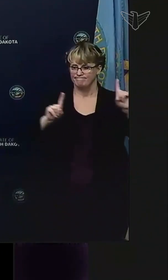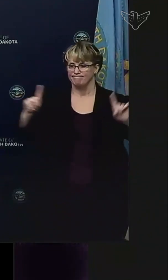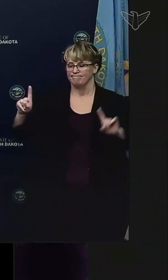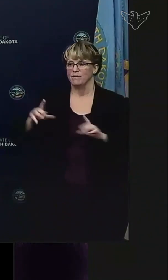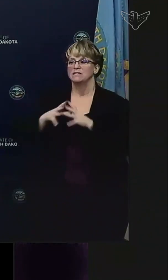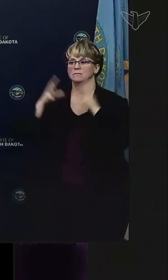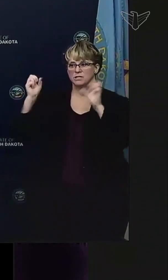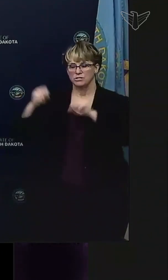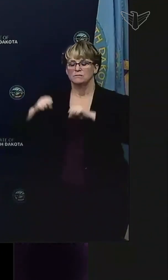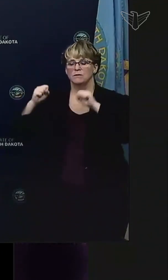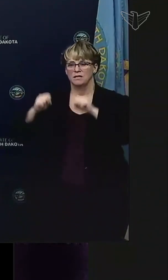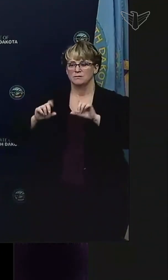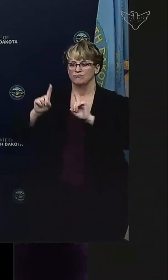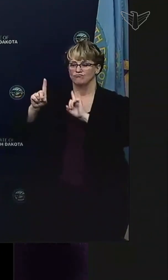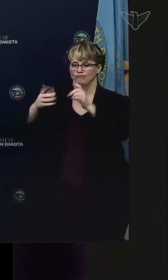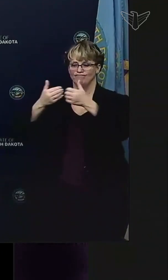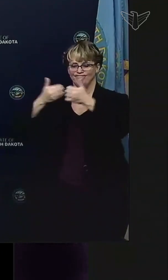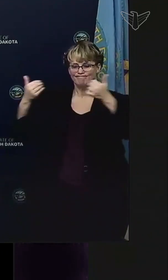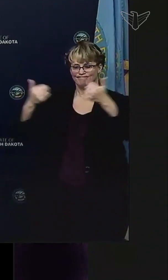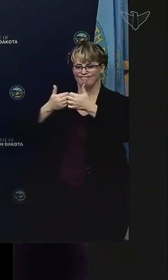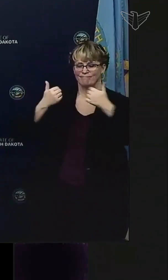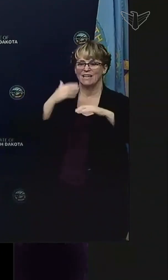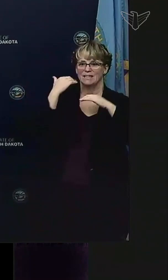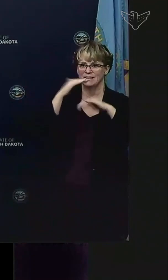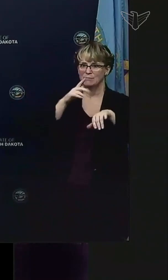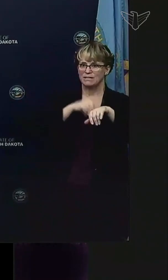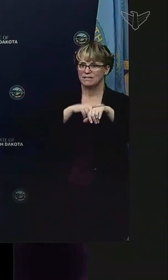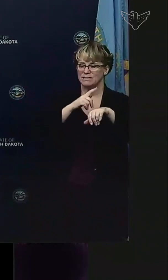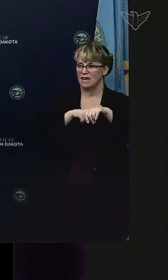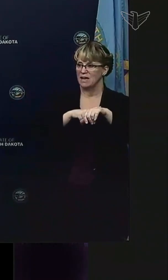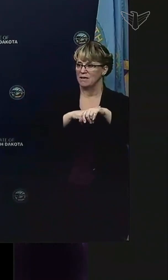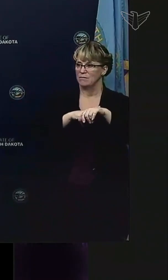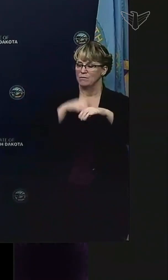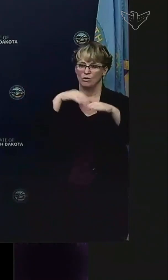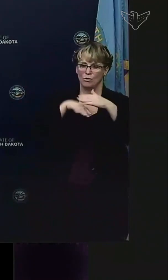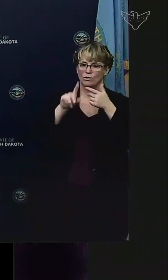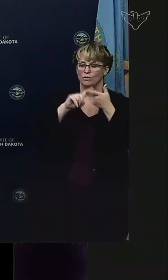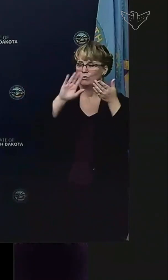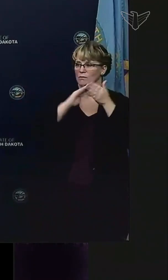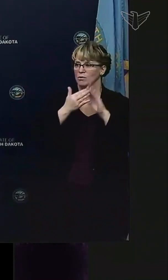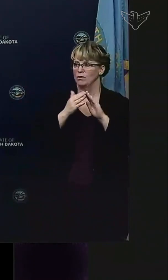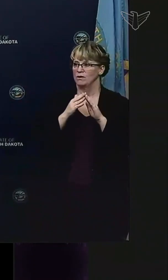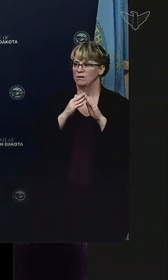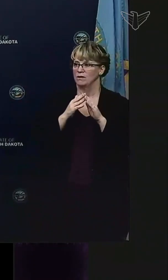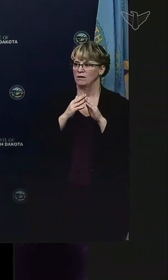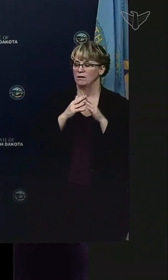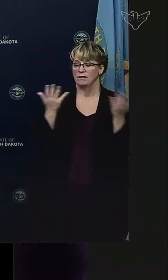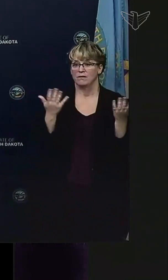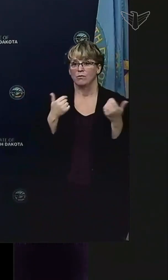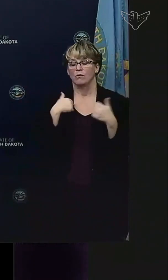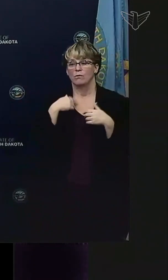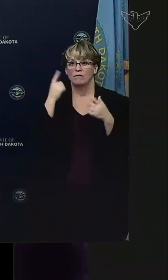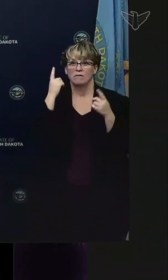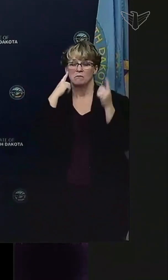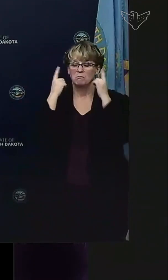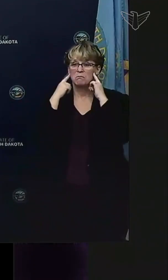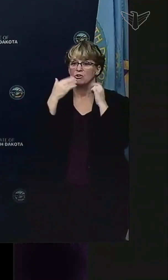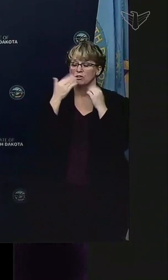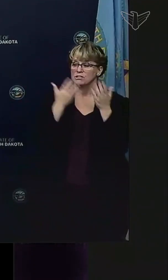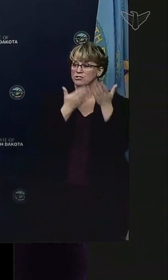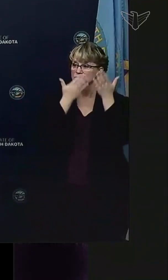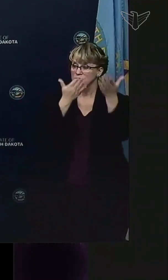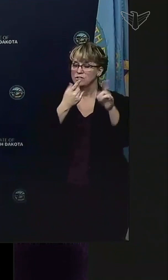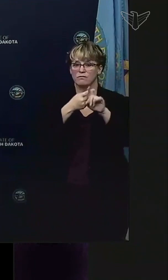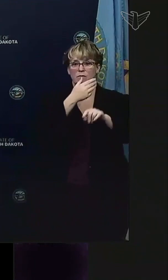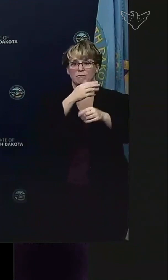much as possible. Limit the times that you just have to enter your community. We've heard great suggestions from healthcare